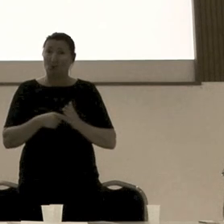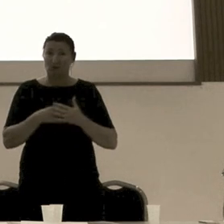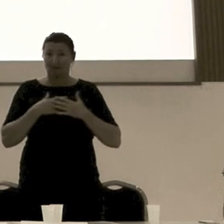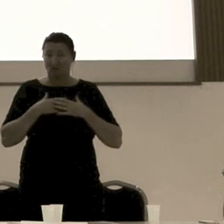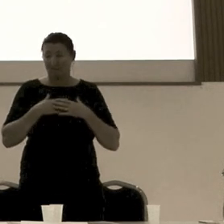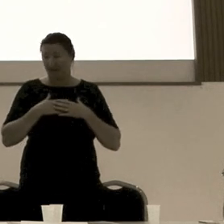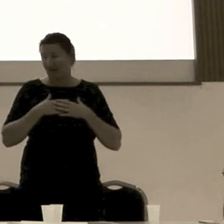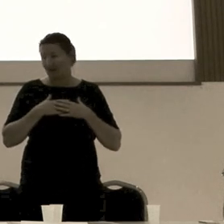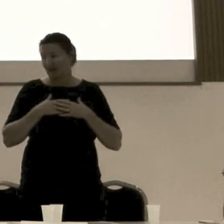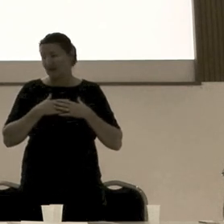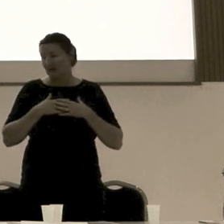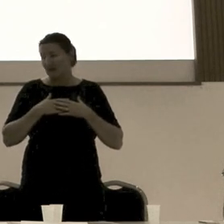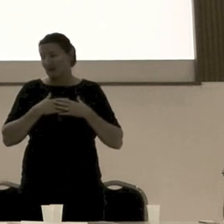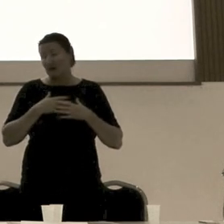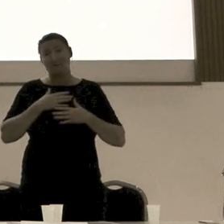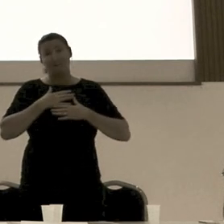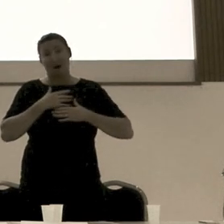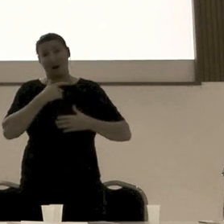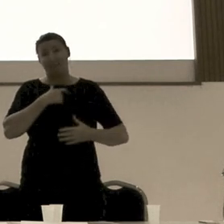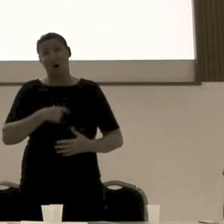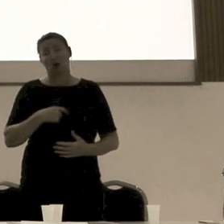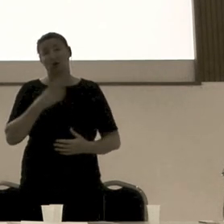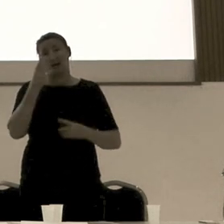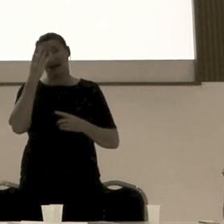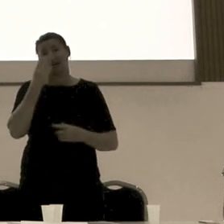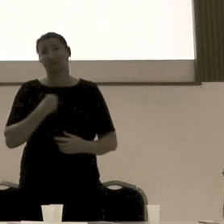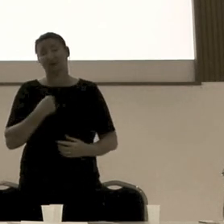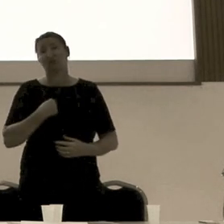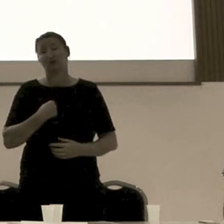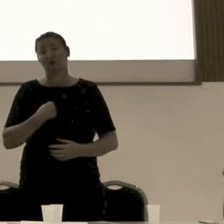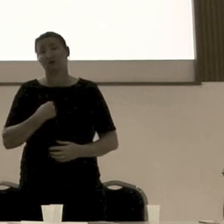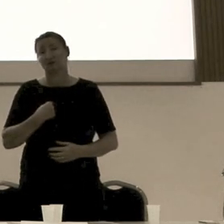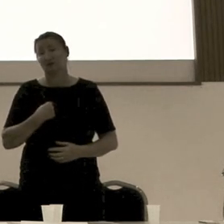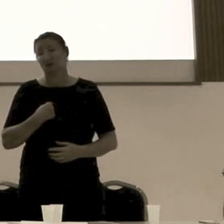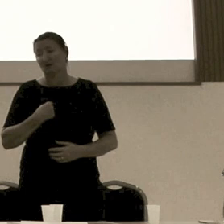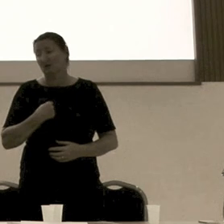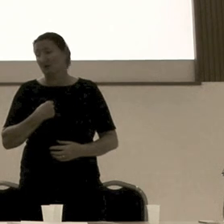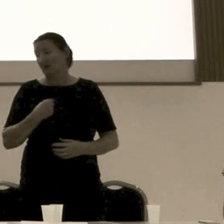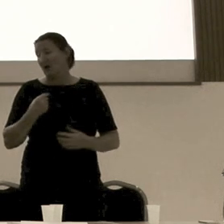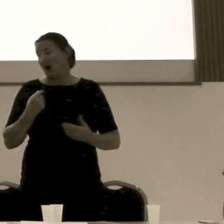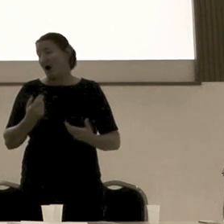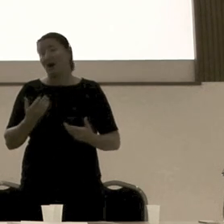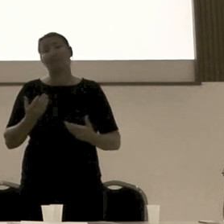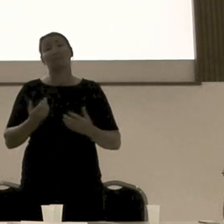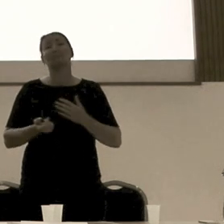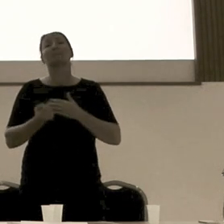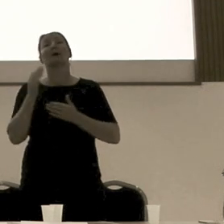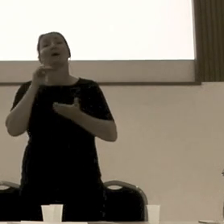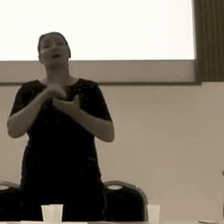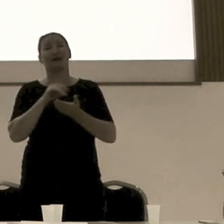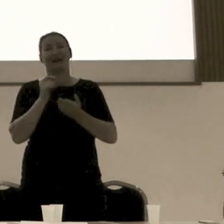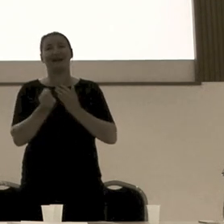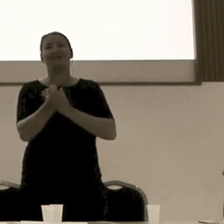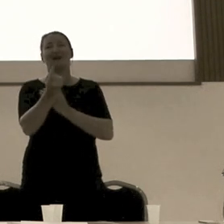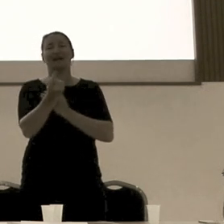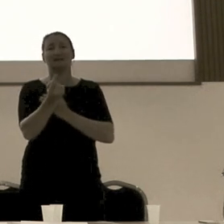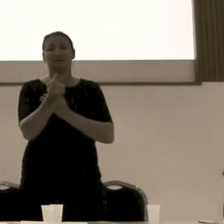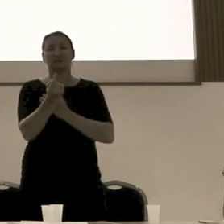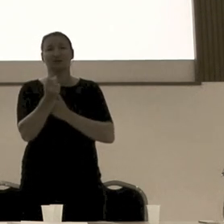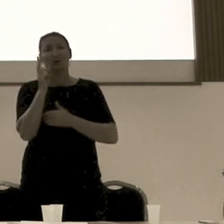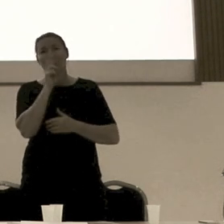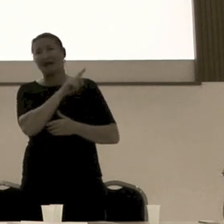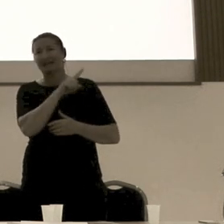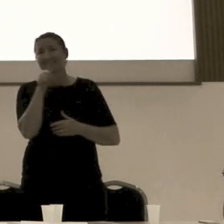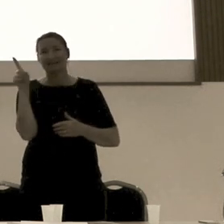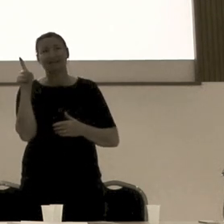because from my personal experience of holding and also participating in these events, most of our attendees are